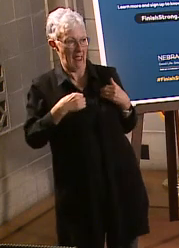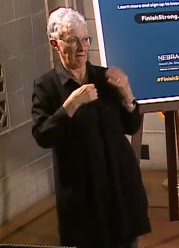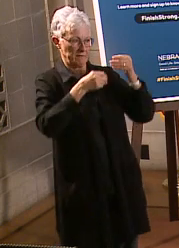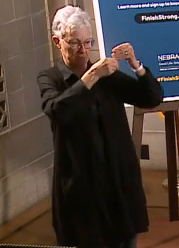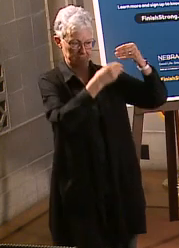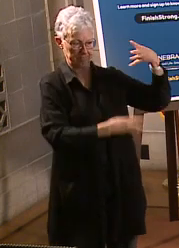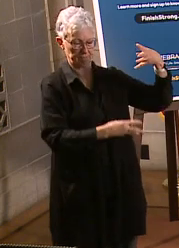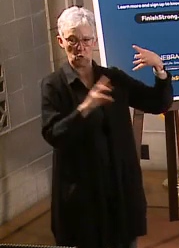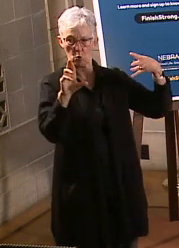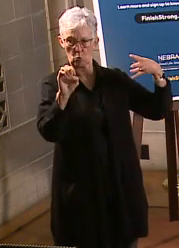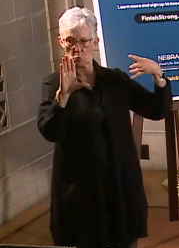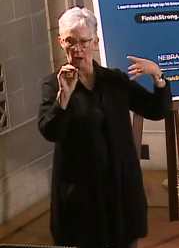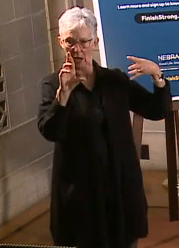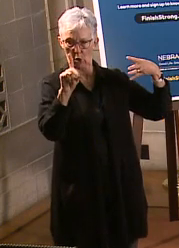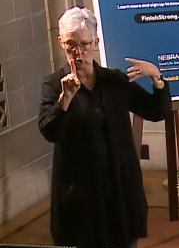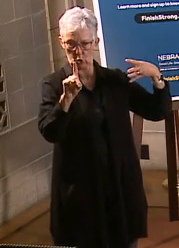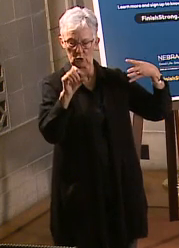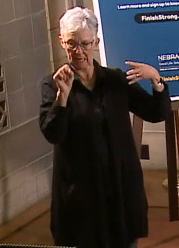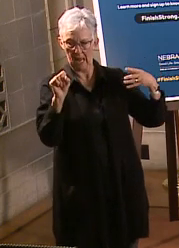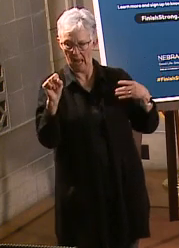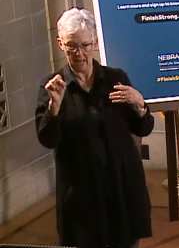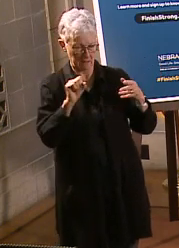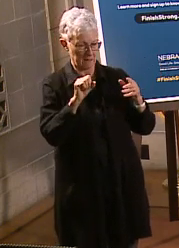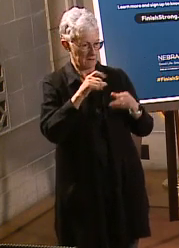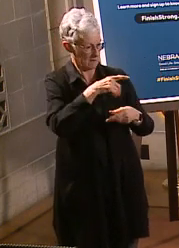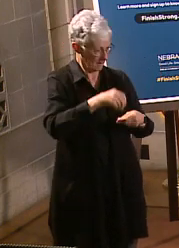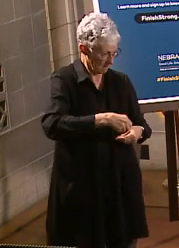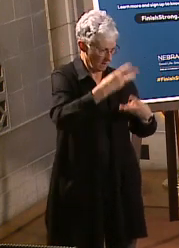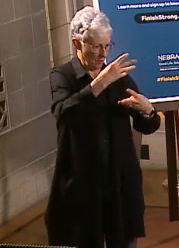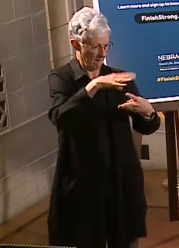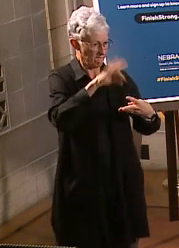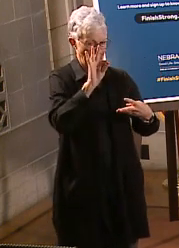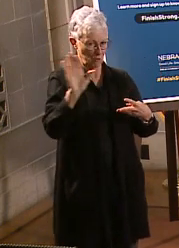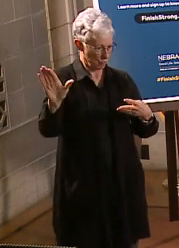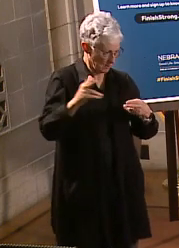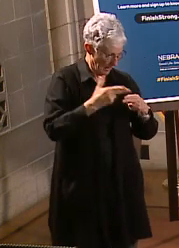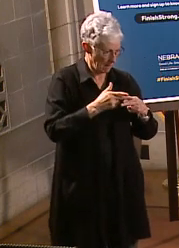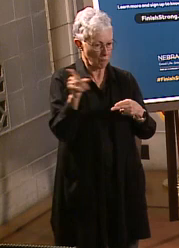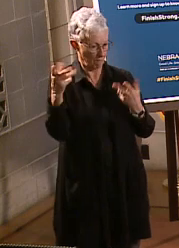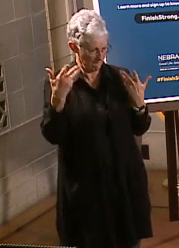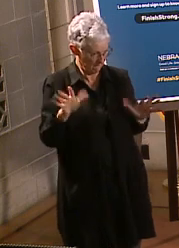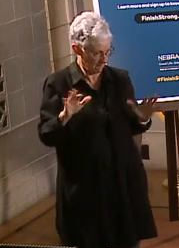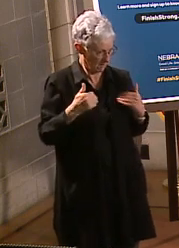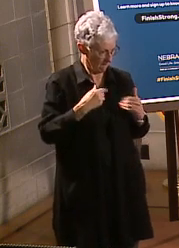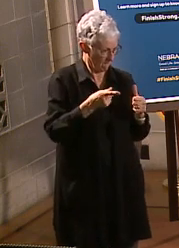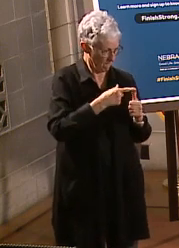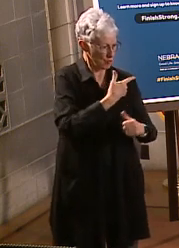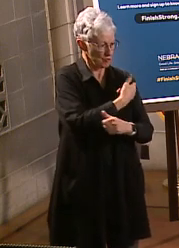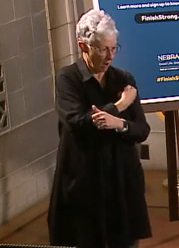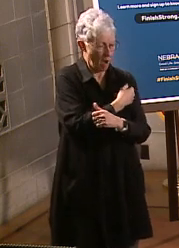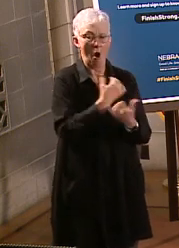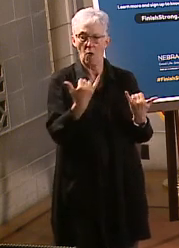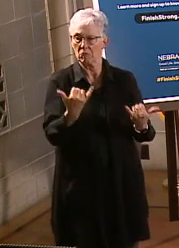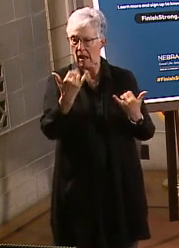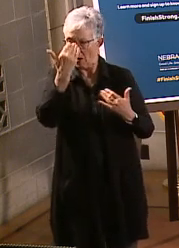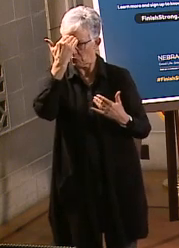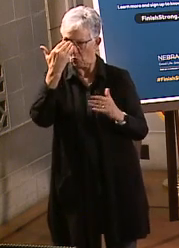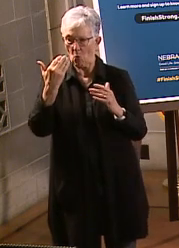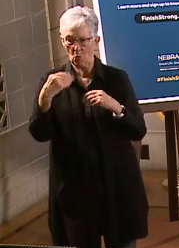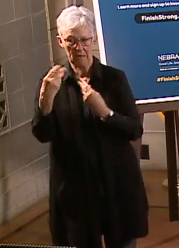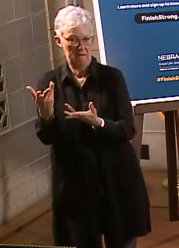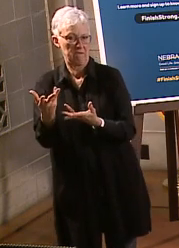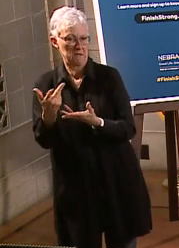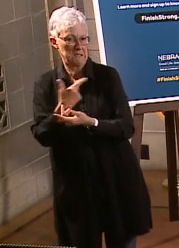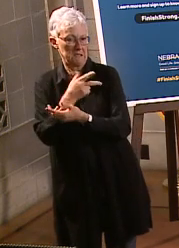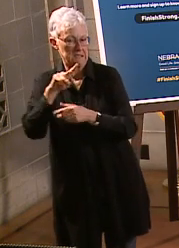possible. With regard to some of the other states or other health department systems, for example, on Saturday, we